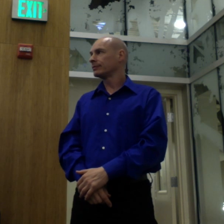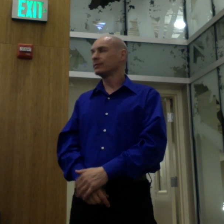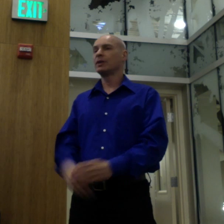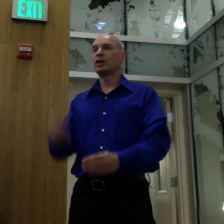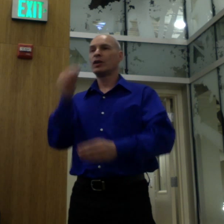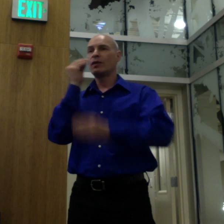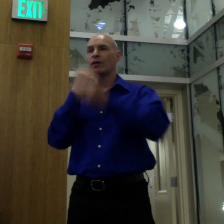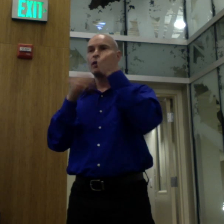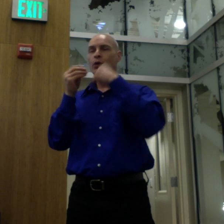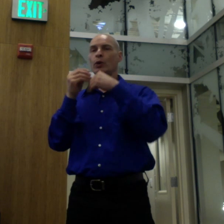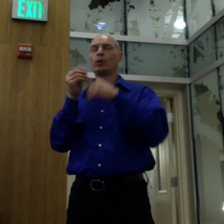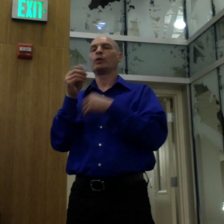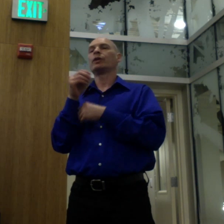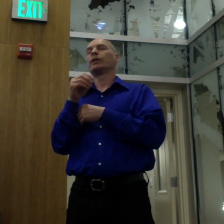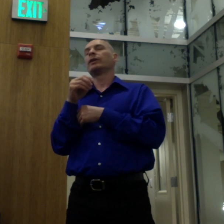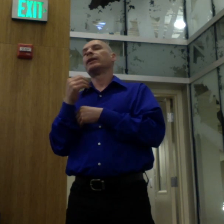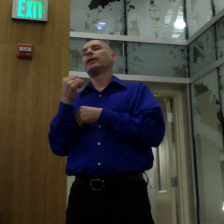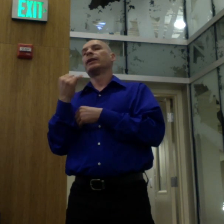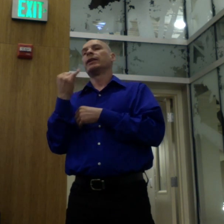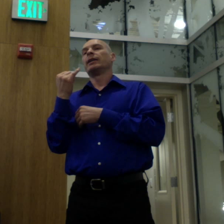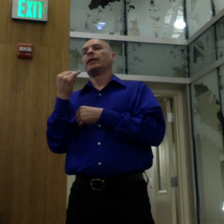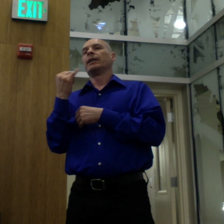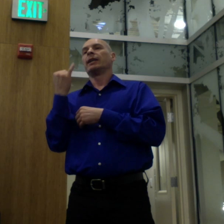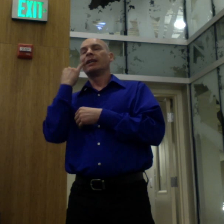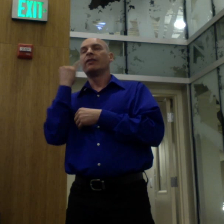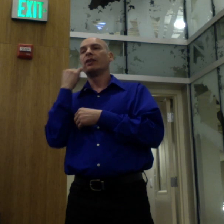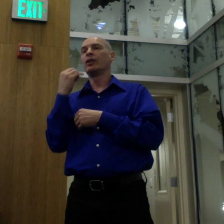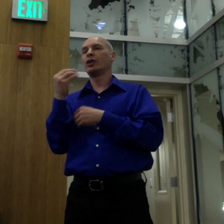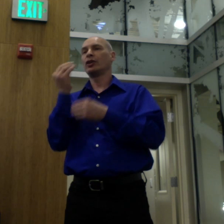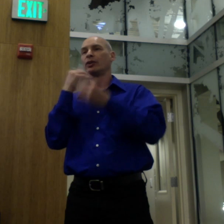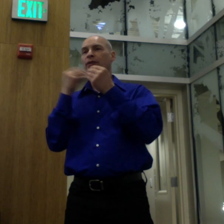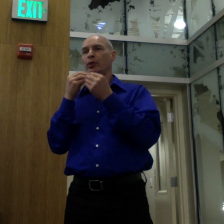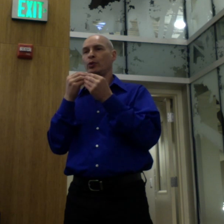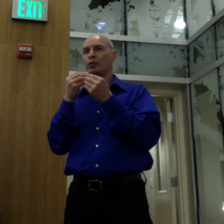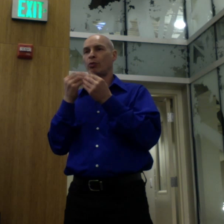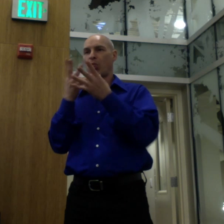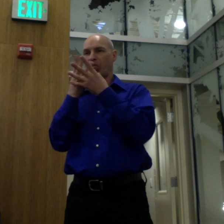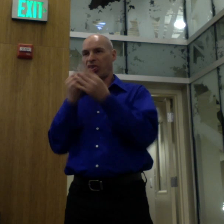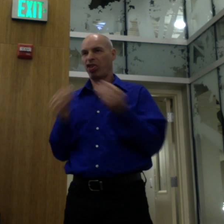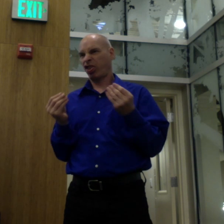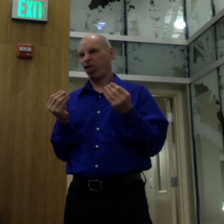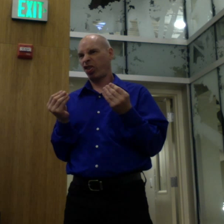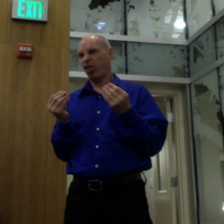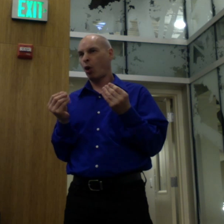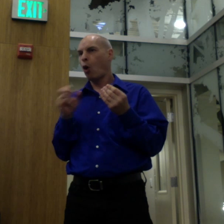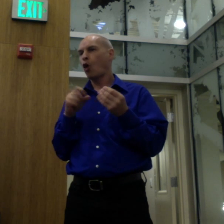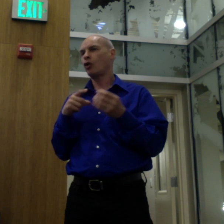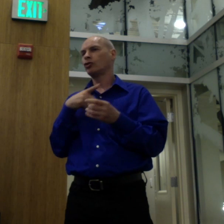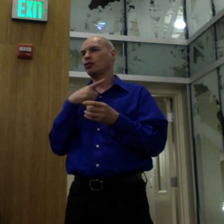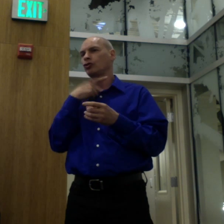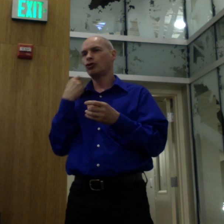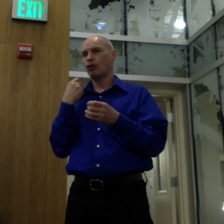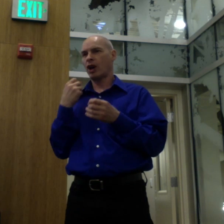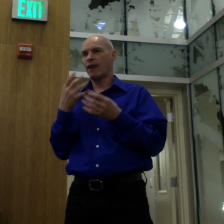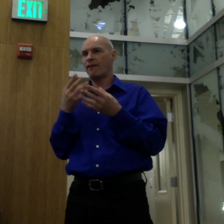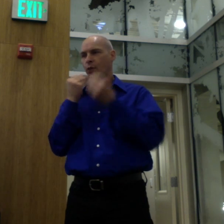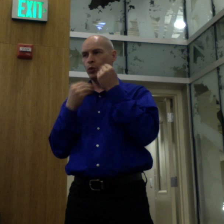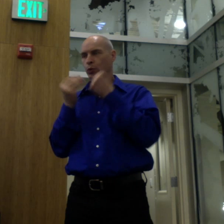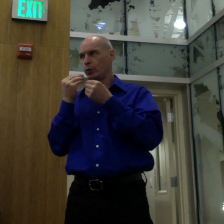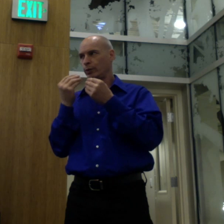Food, perishable versus non-perishable. The one thing I want you guys to walk away with food is